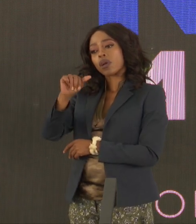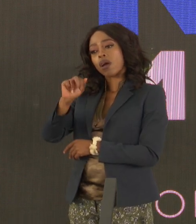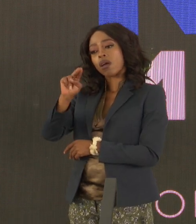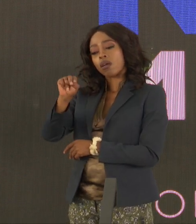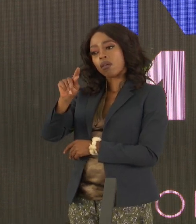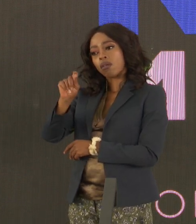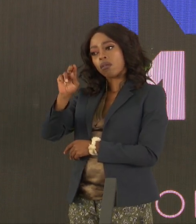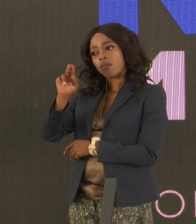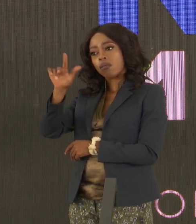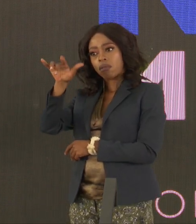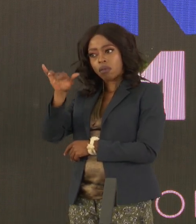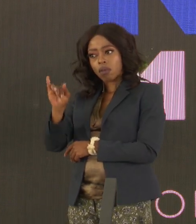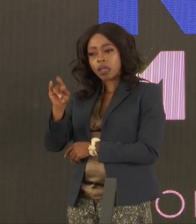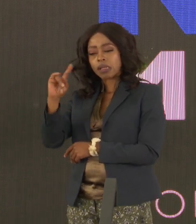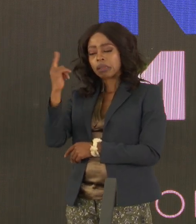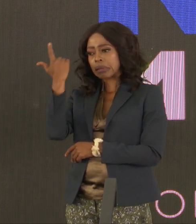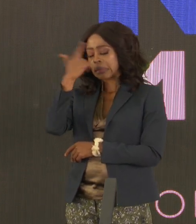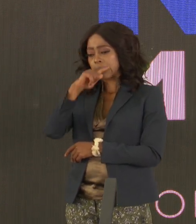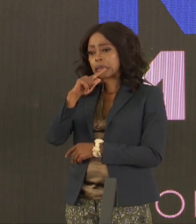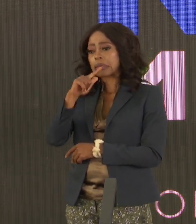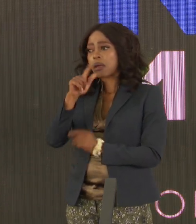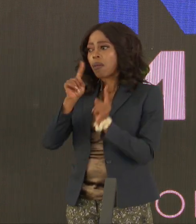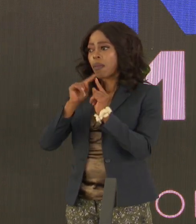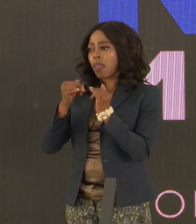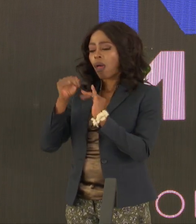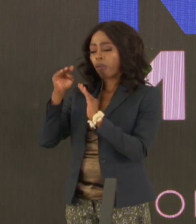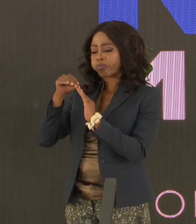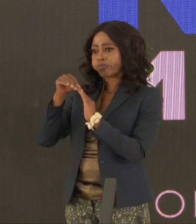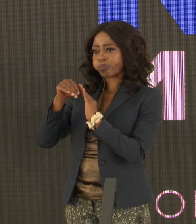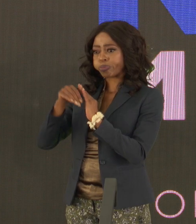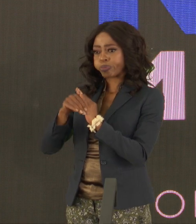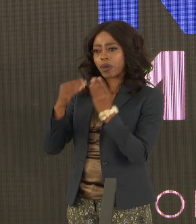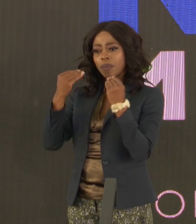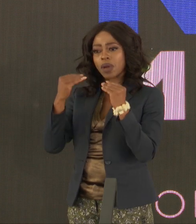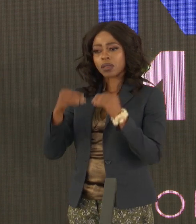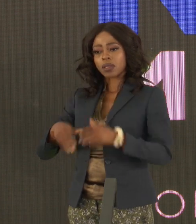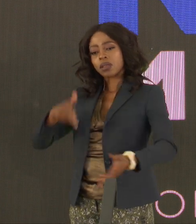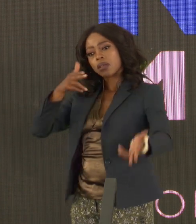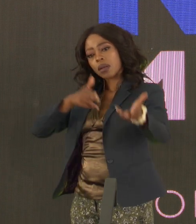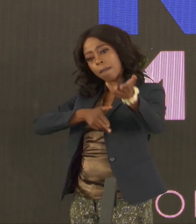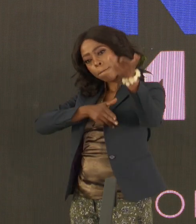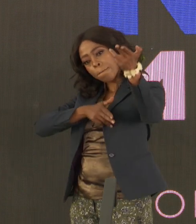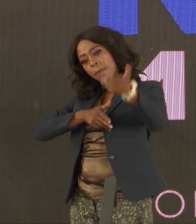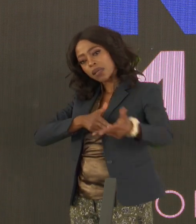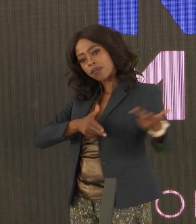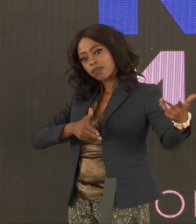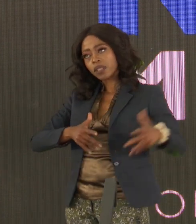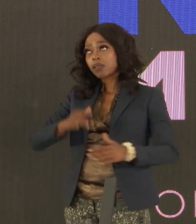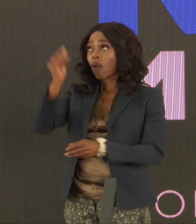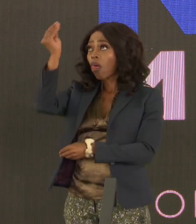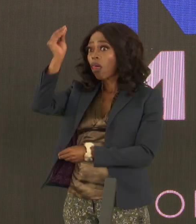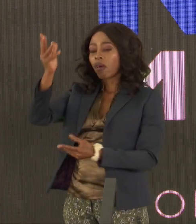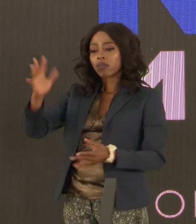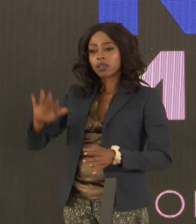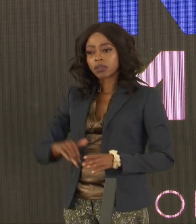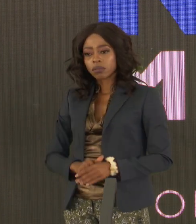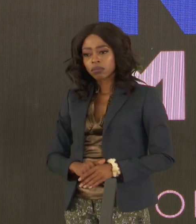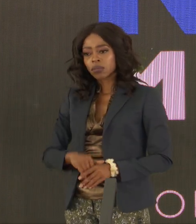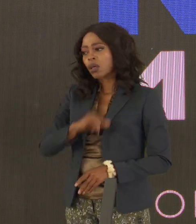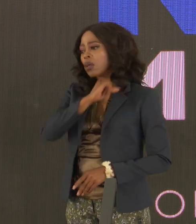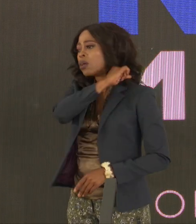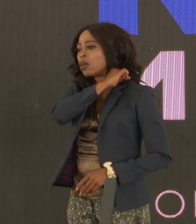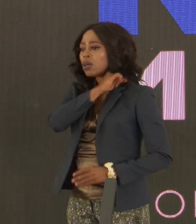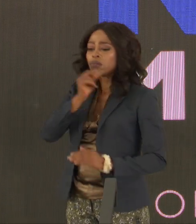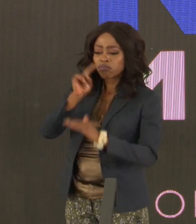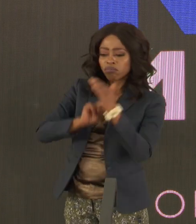This once beautiful town has fallen apart. Business people are shot dead in broad daylight. Armed criminals rob